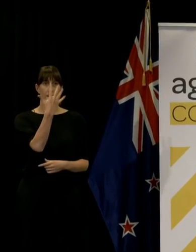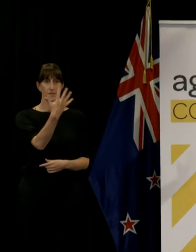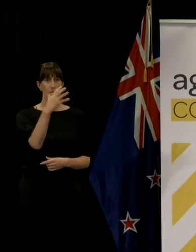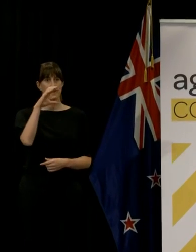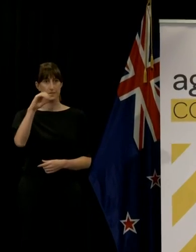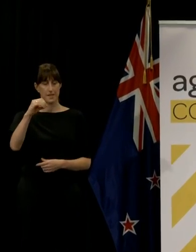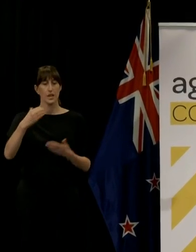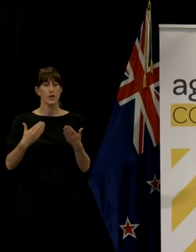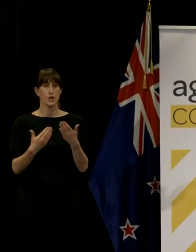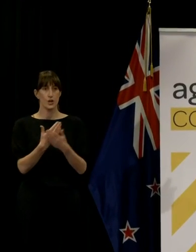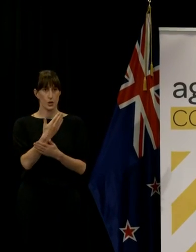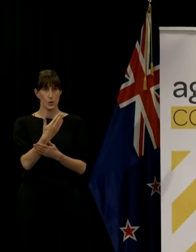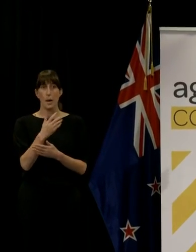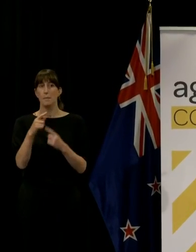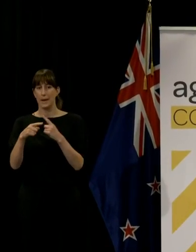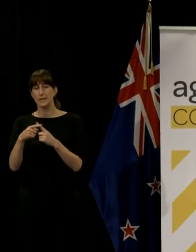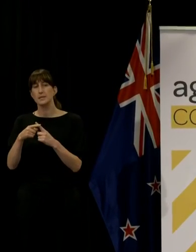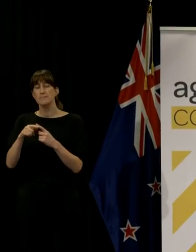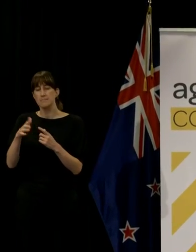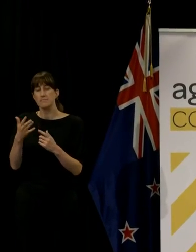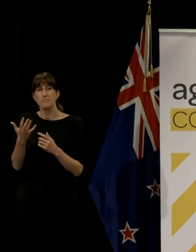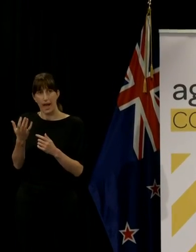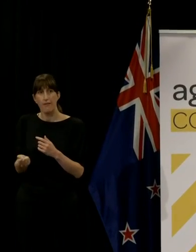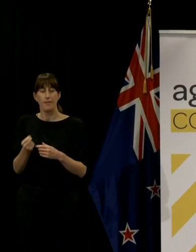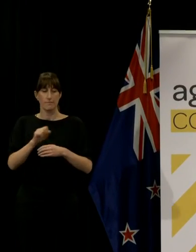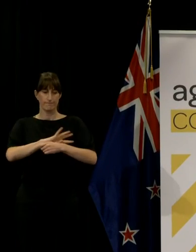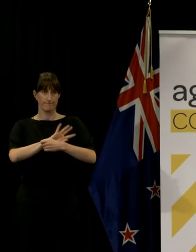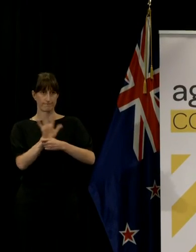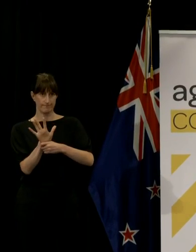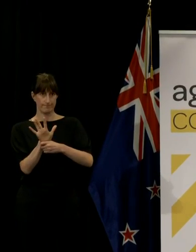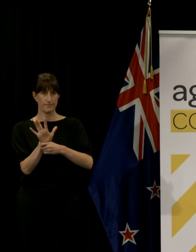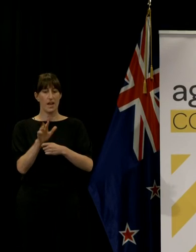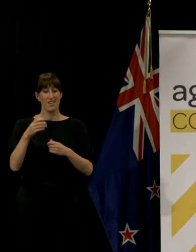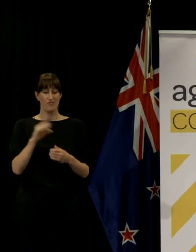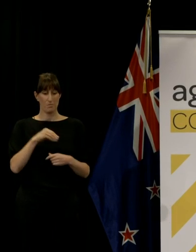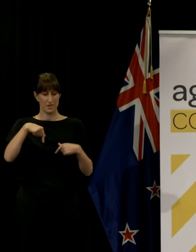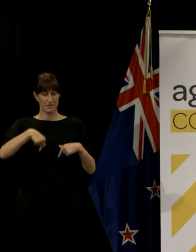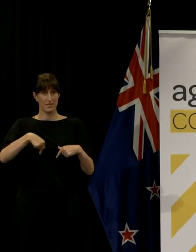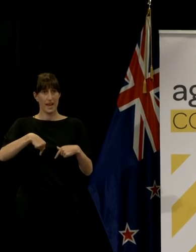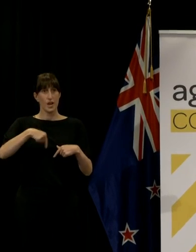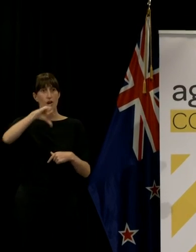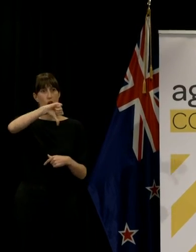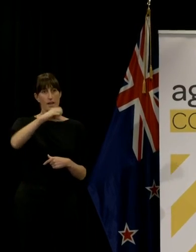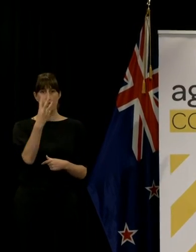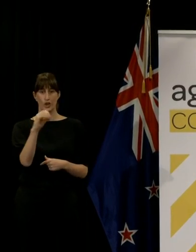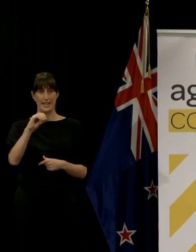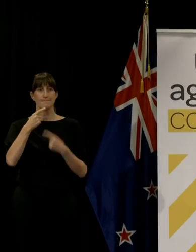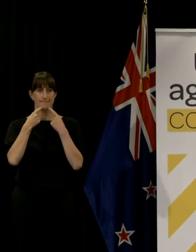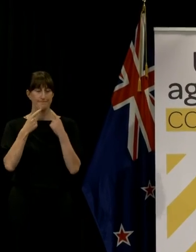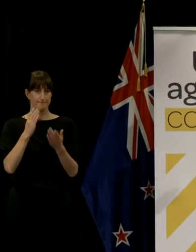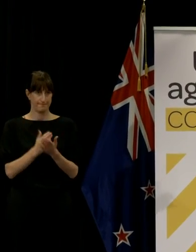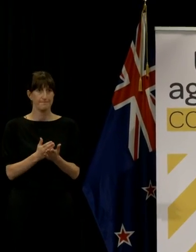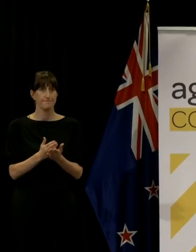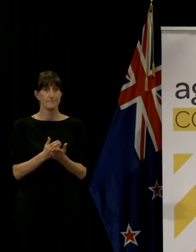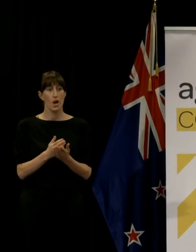and probable cases of COVID-19 in New Zealand as at 9:30 this morning. 47 of those are